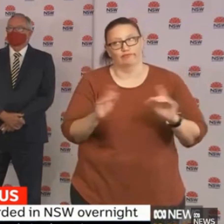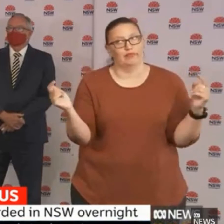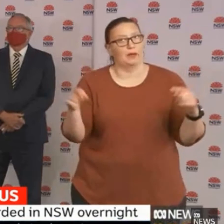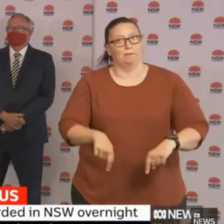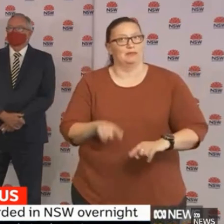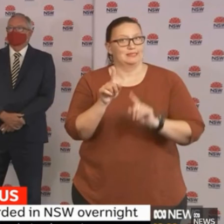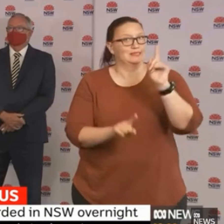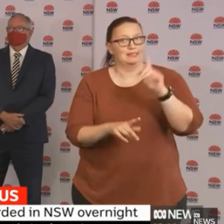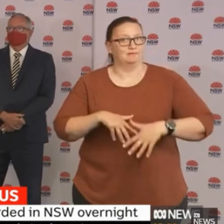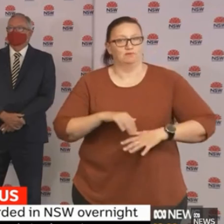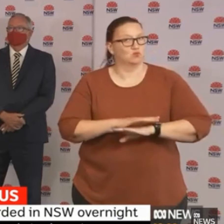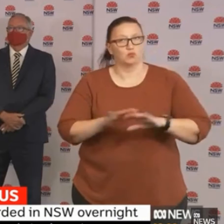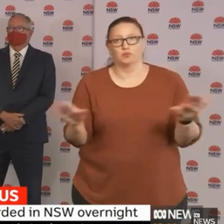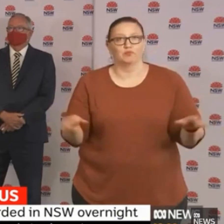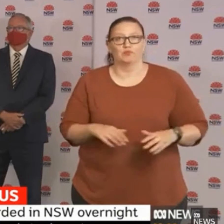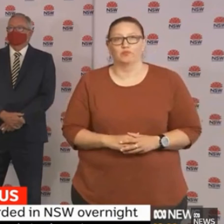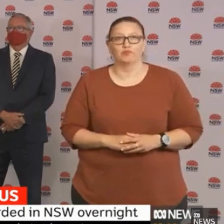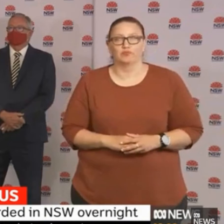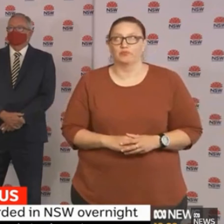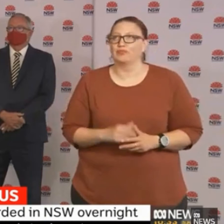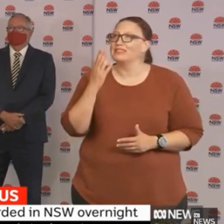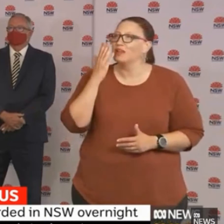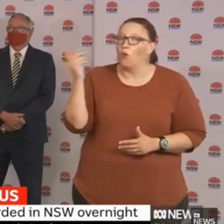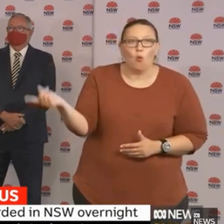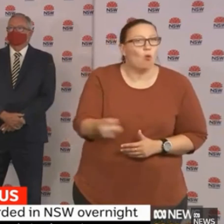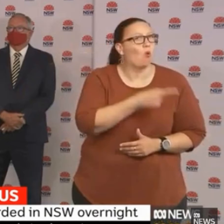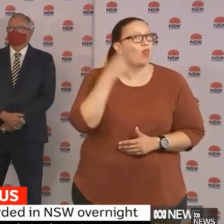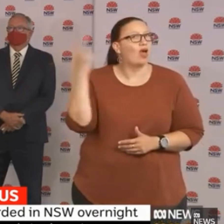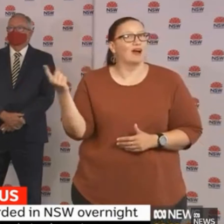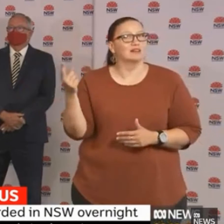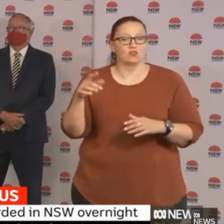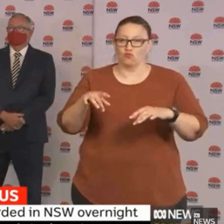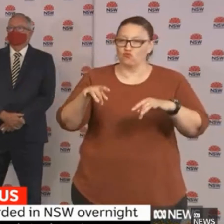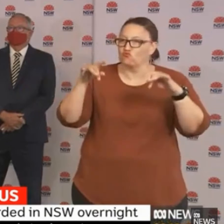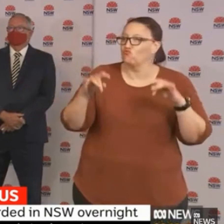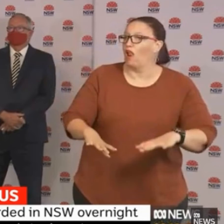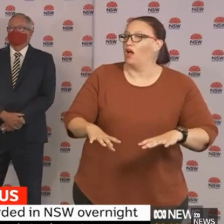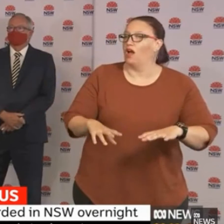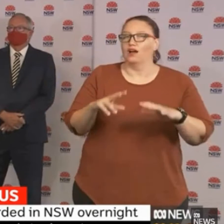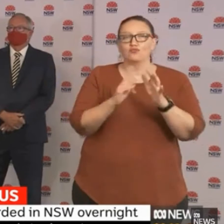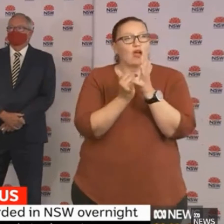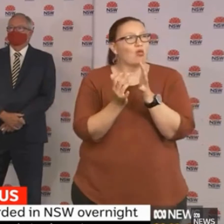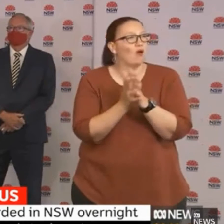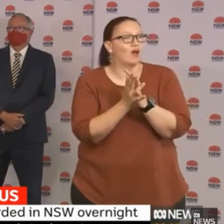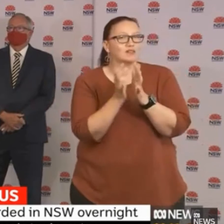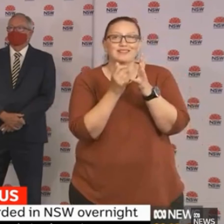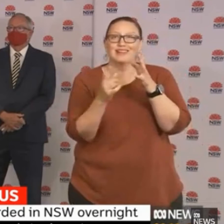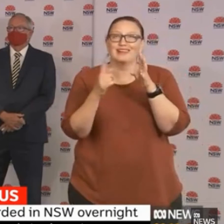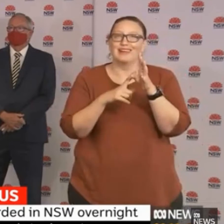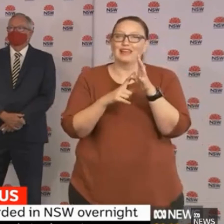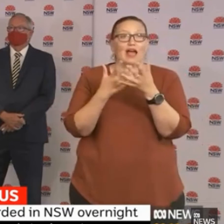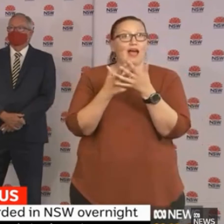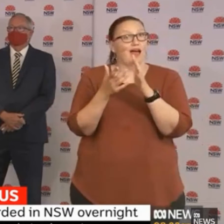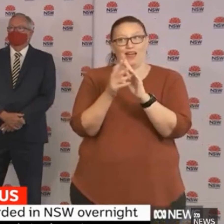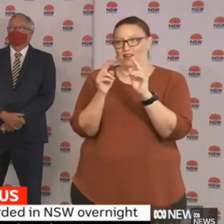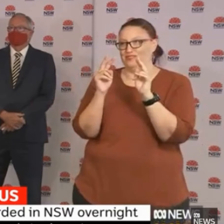us, no matter where we are in New South Wales or Australia and the world for that matter, can enjoy the 7-minute display from home. And that is the